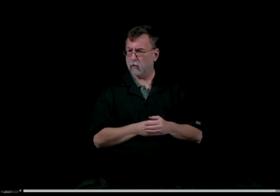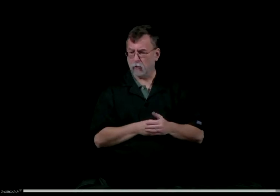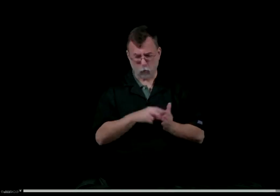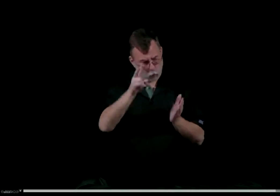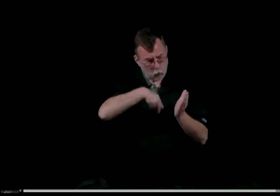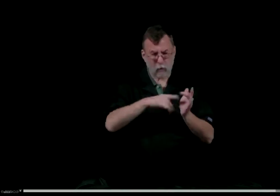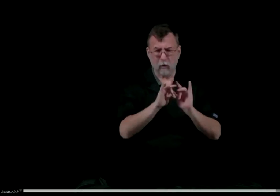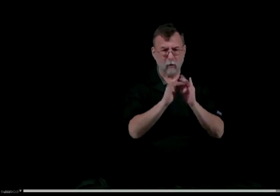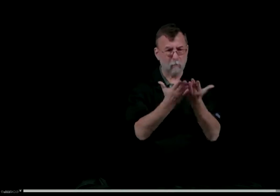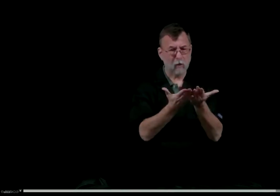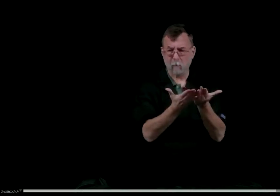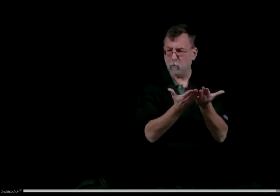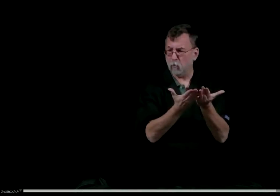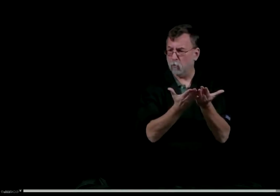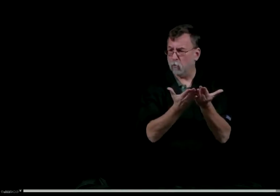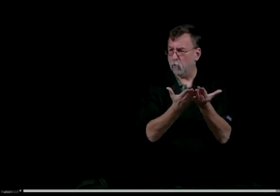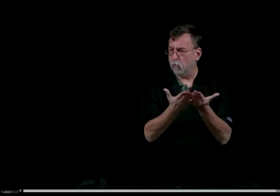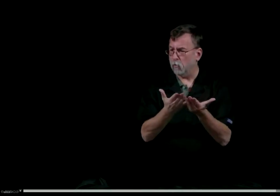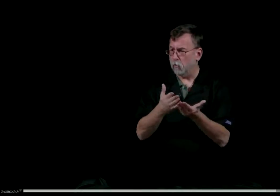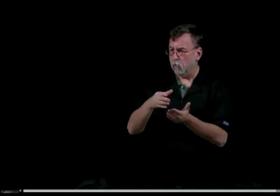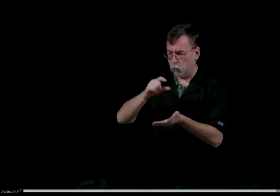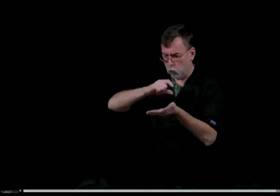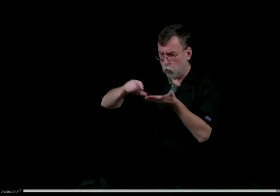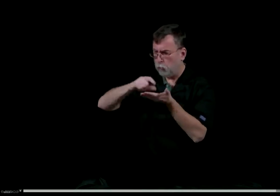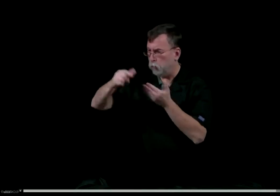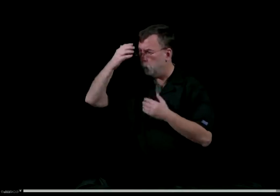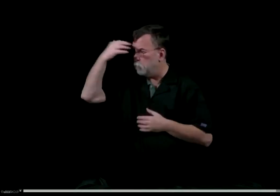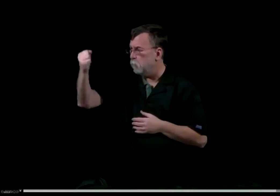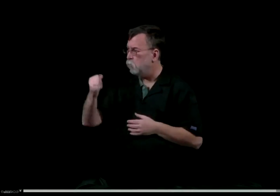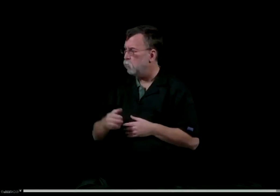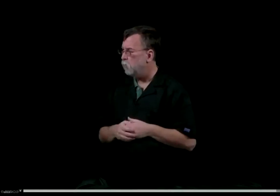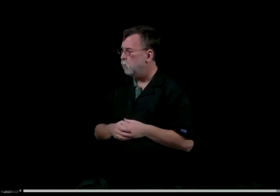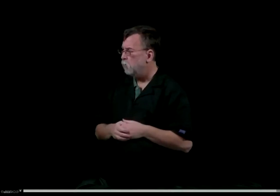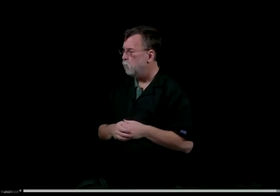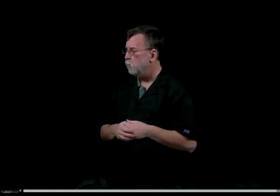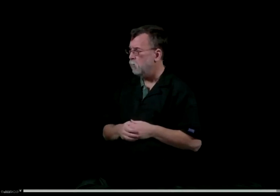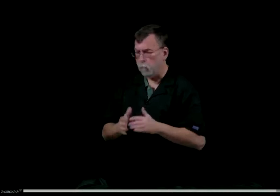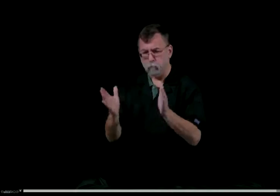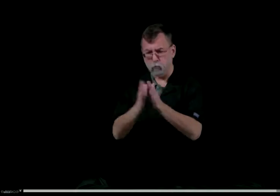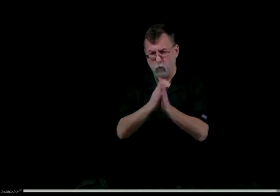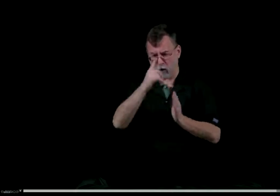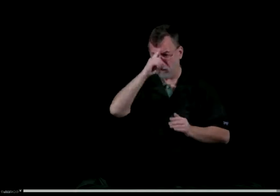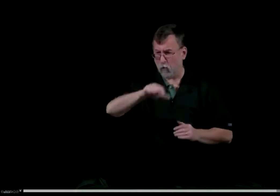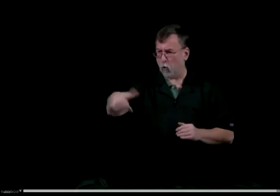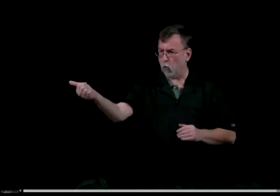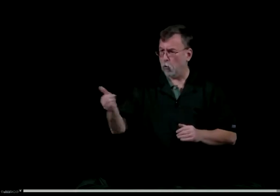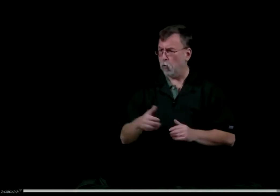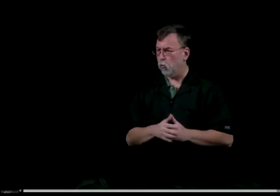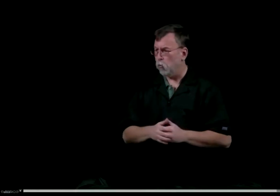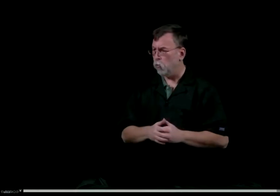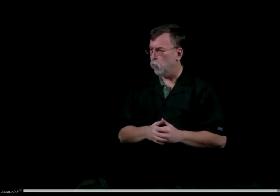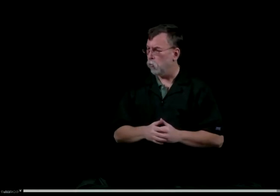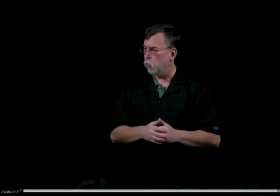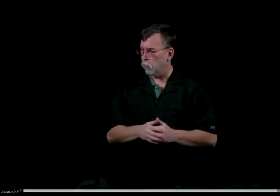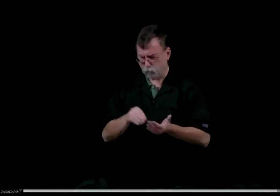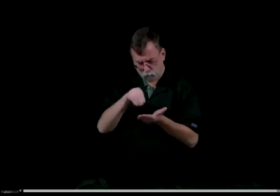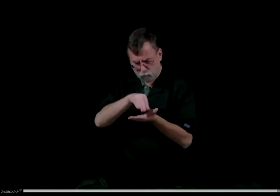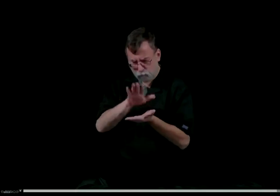The verses that you read when you're reading the Bible, memorize them. Pray for other people.